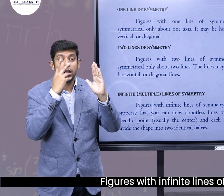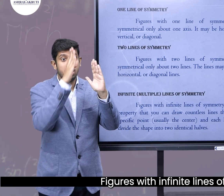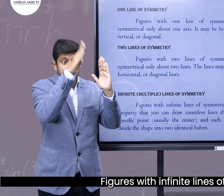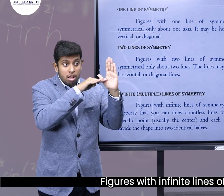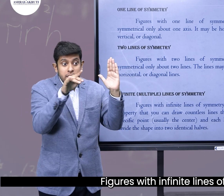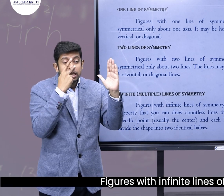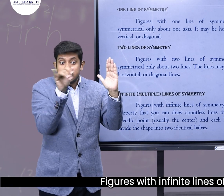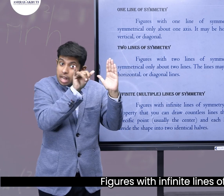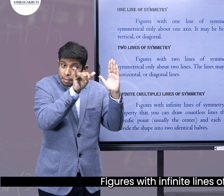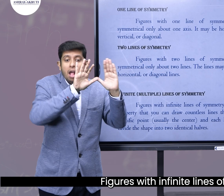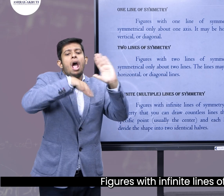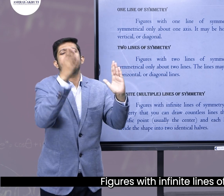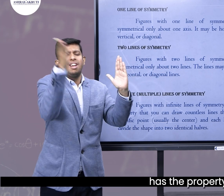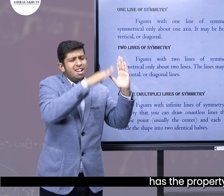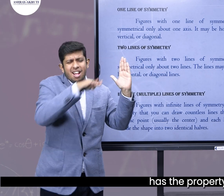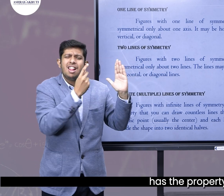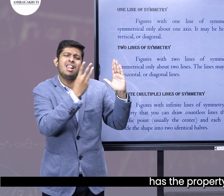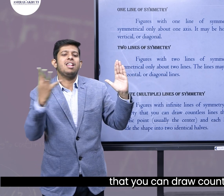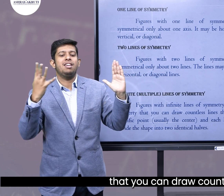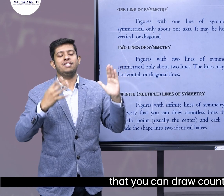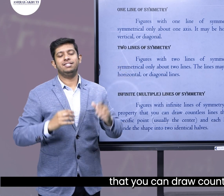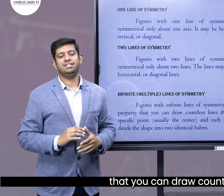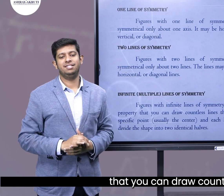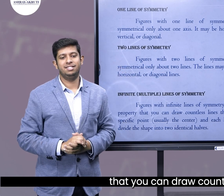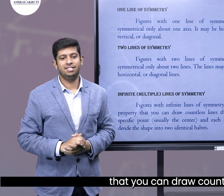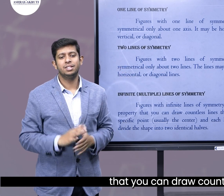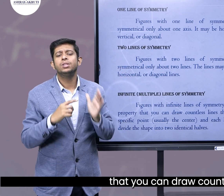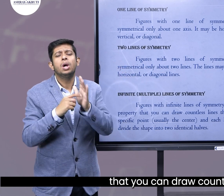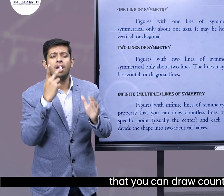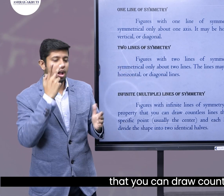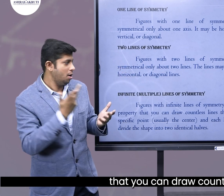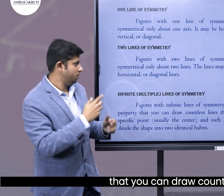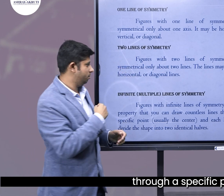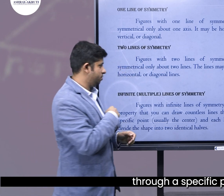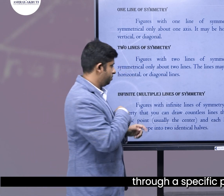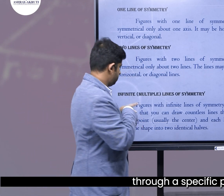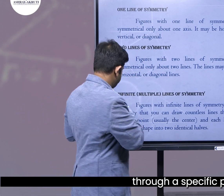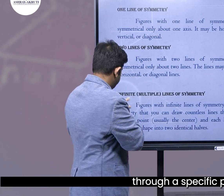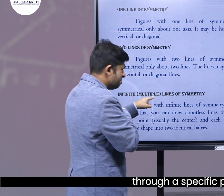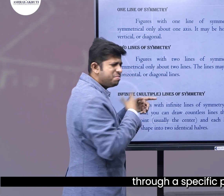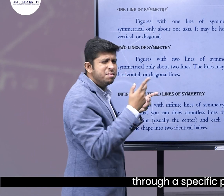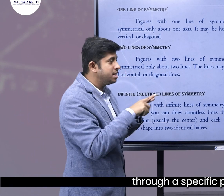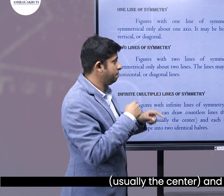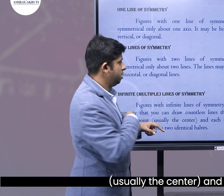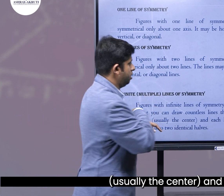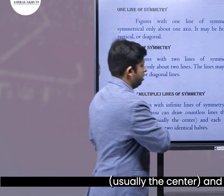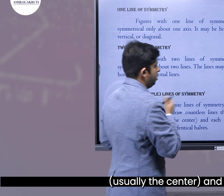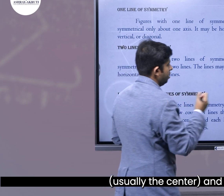Figures with infinite lines of symmetry has the property that you can draw countless lines through a specific point, usually the